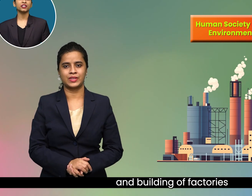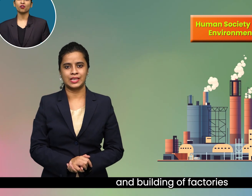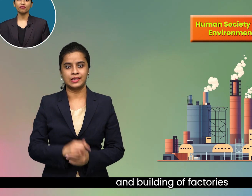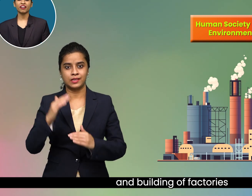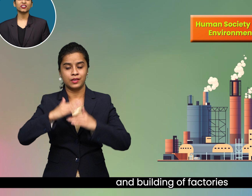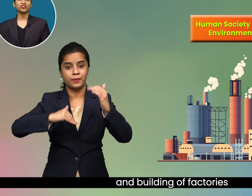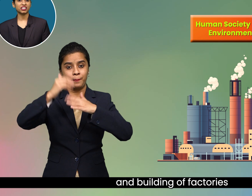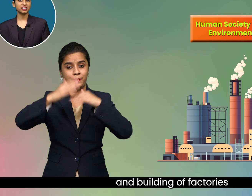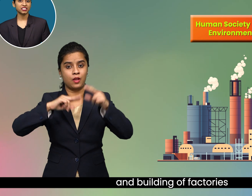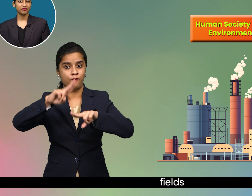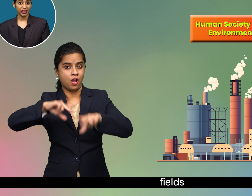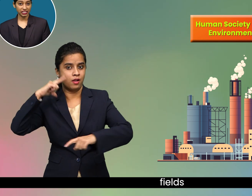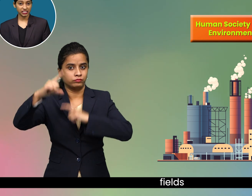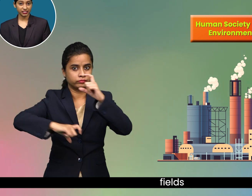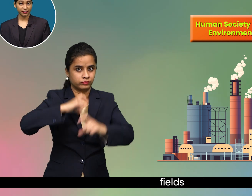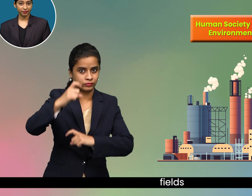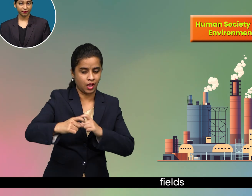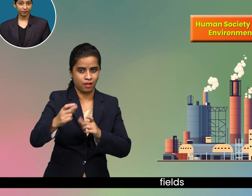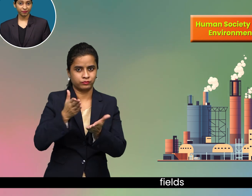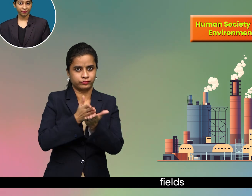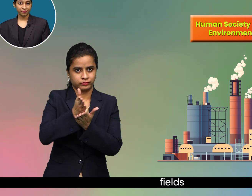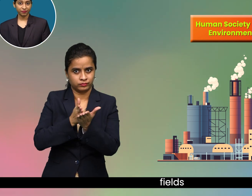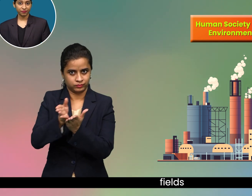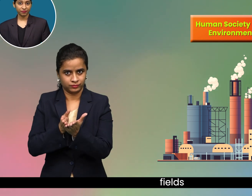and building of factories, fields,